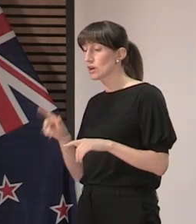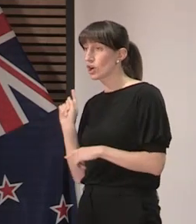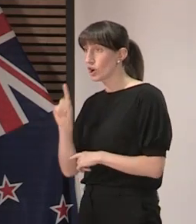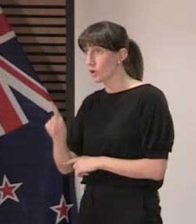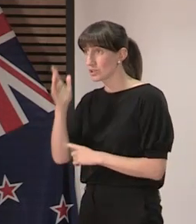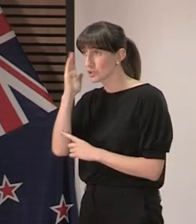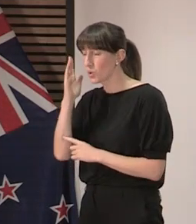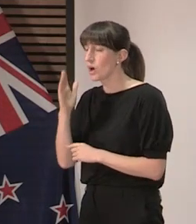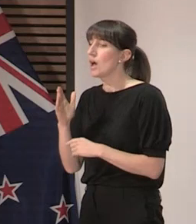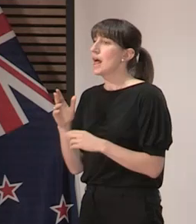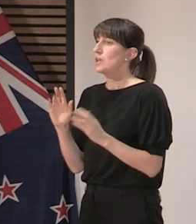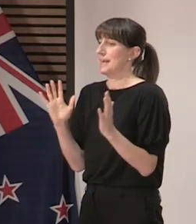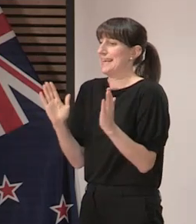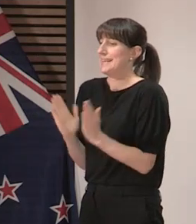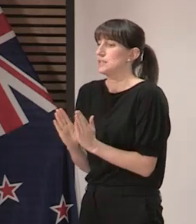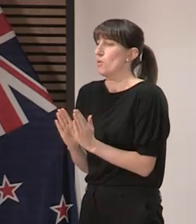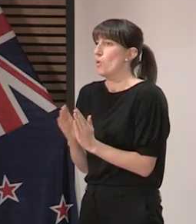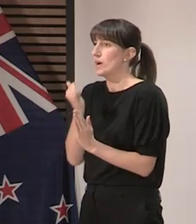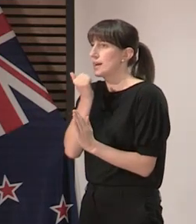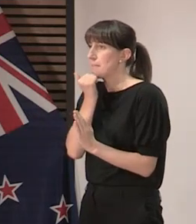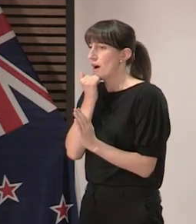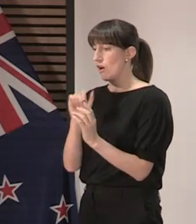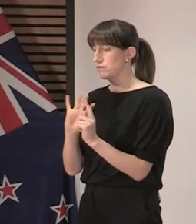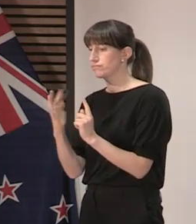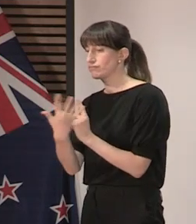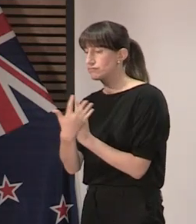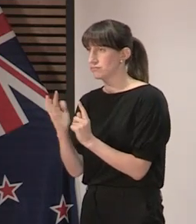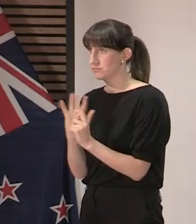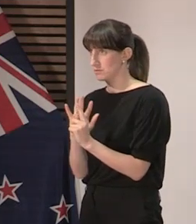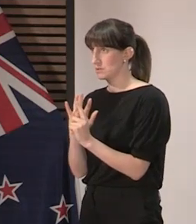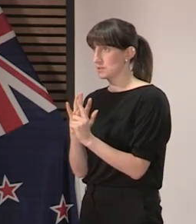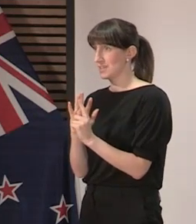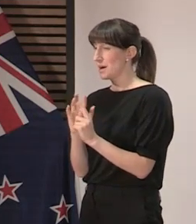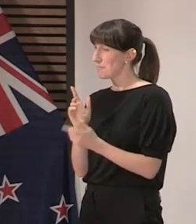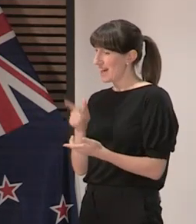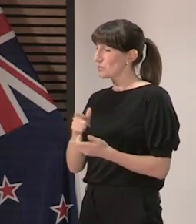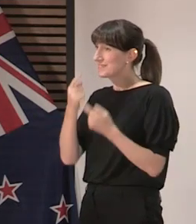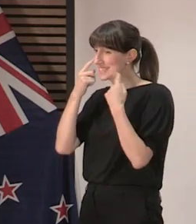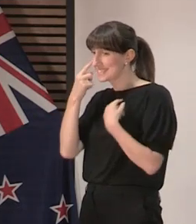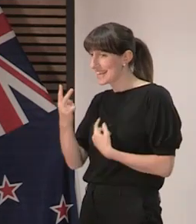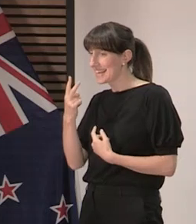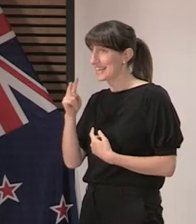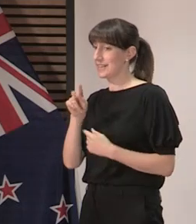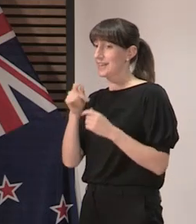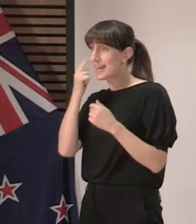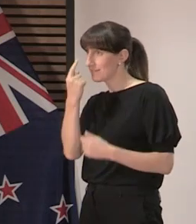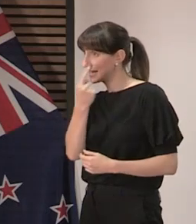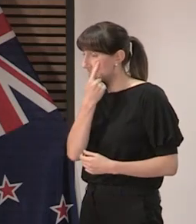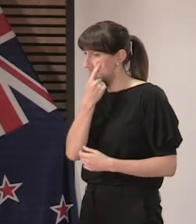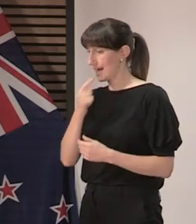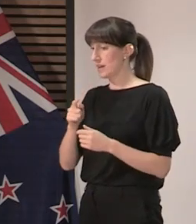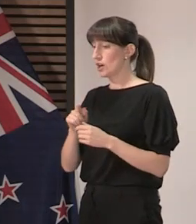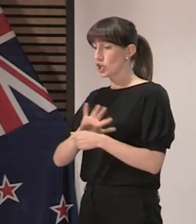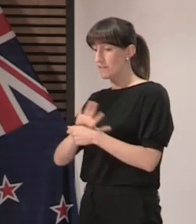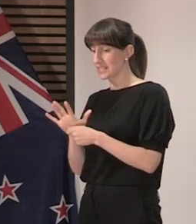with. All of the evidence does point to children having lower risk of getting infected and being affected by COVID-19, and it's